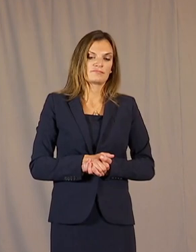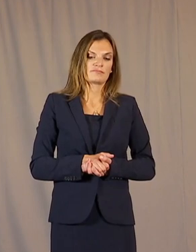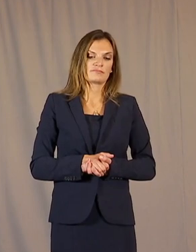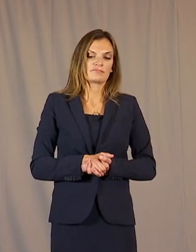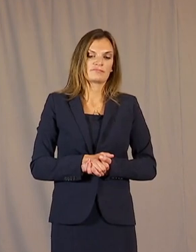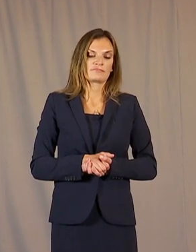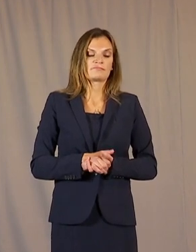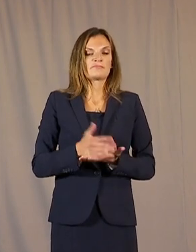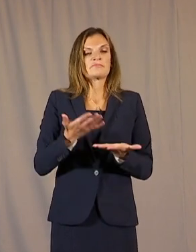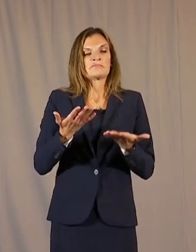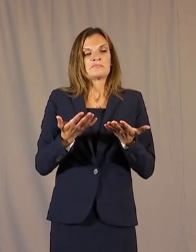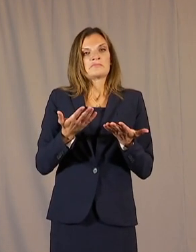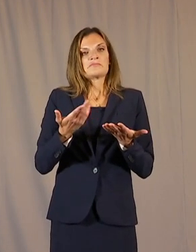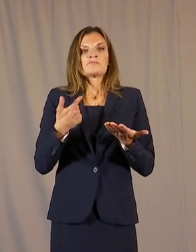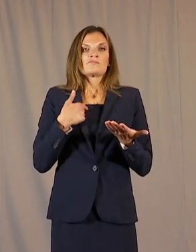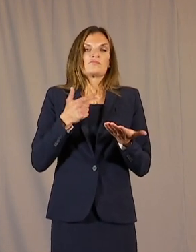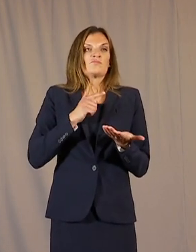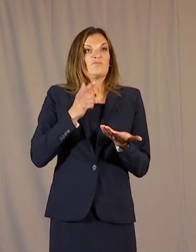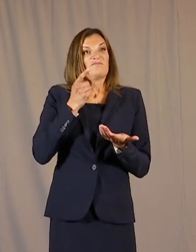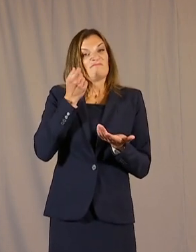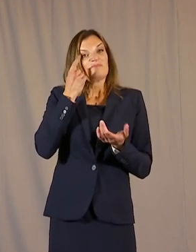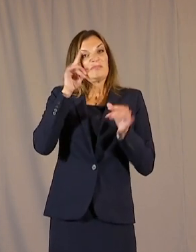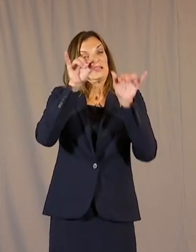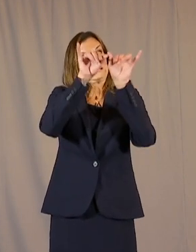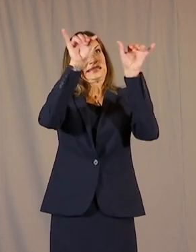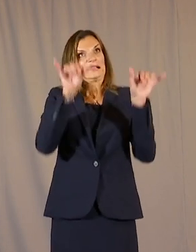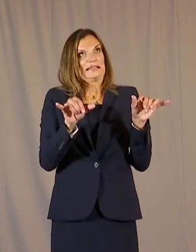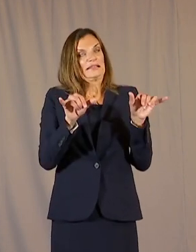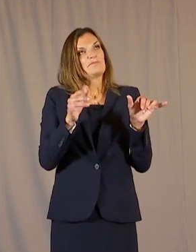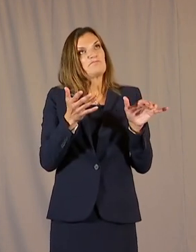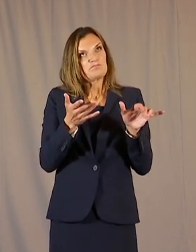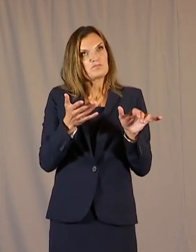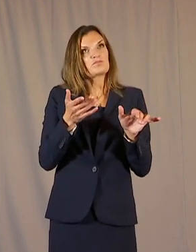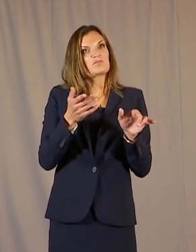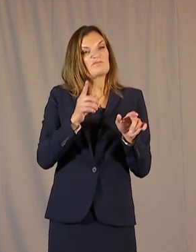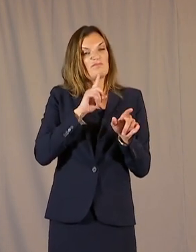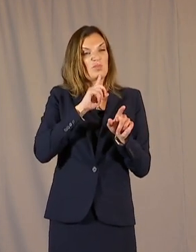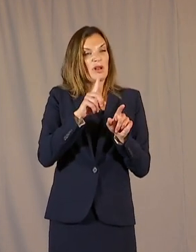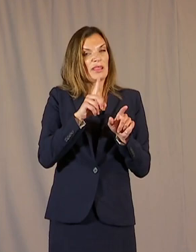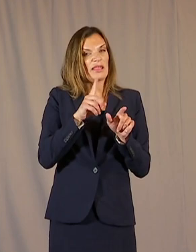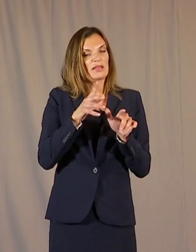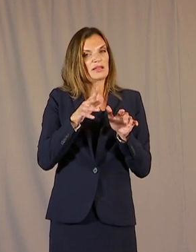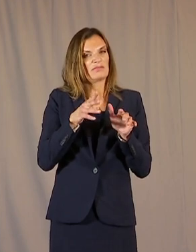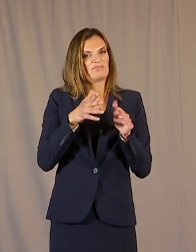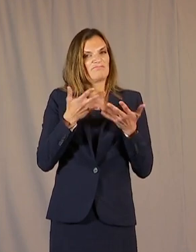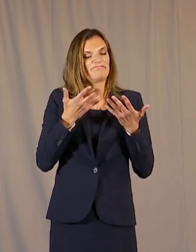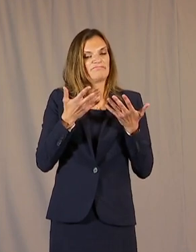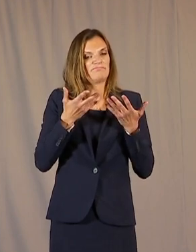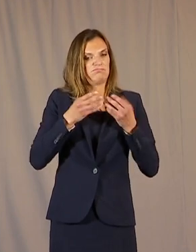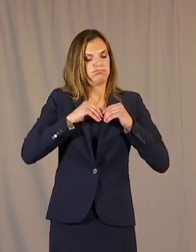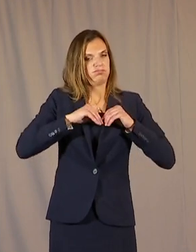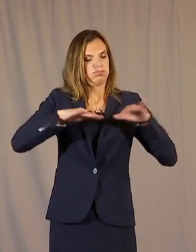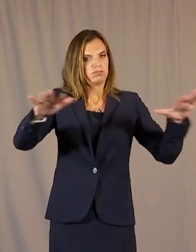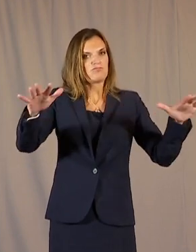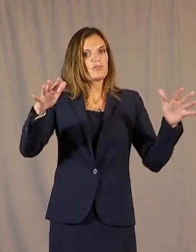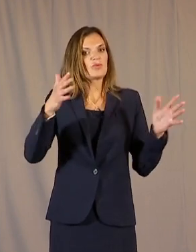it's pervasive. And that is that through COVID to this moment